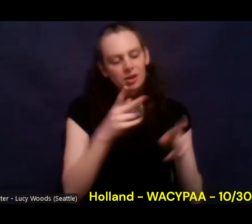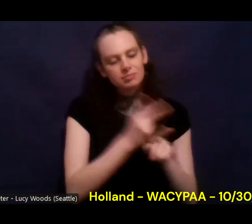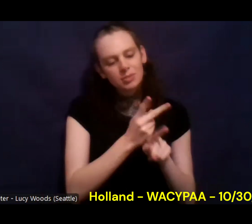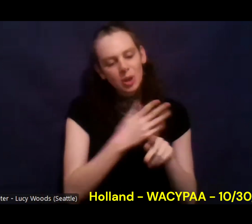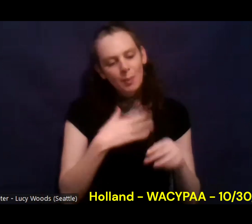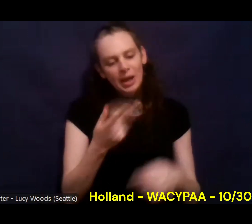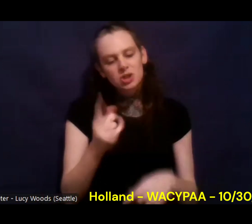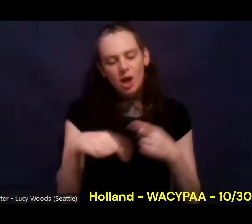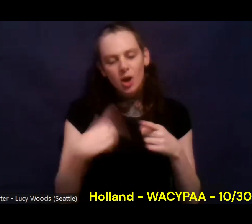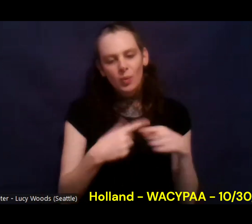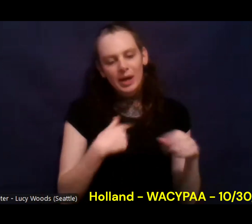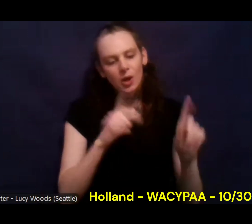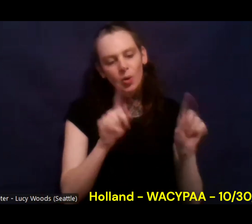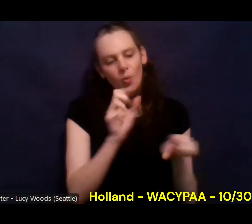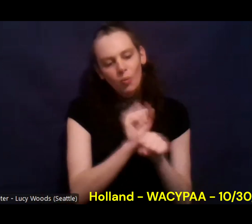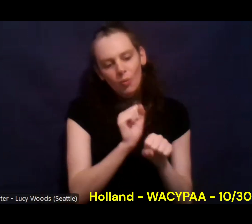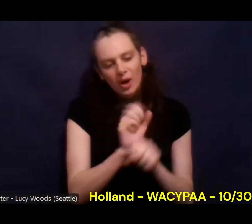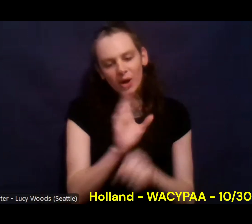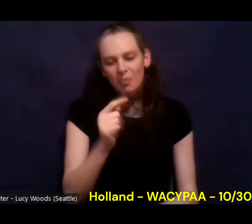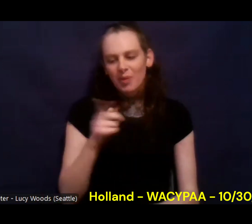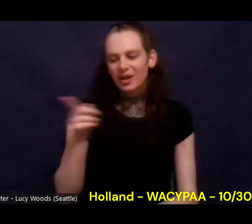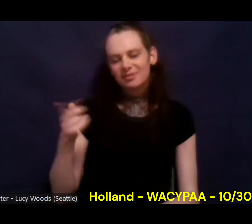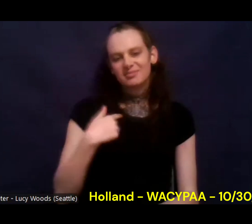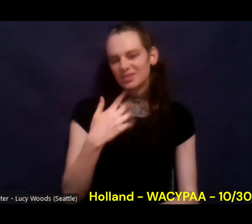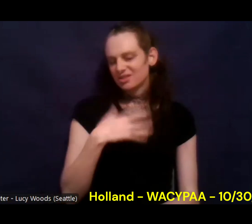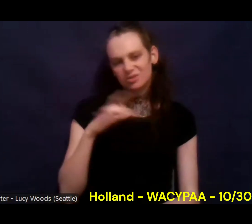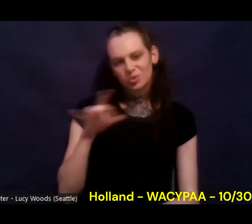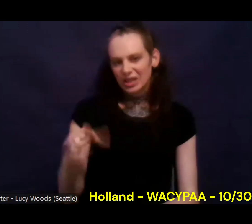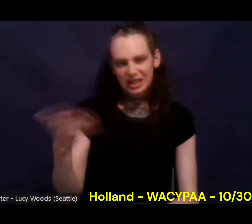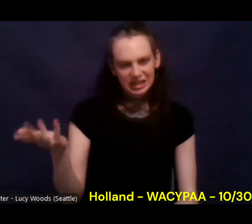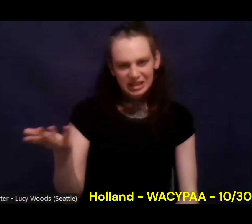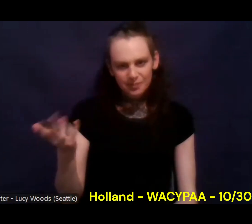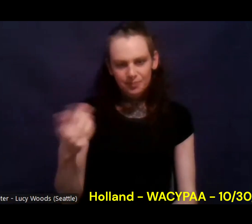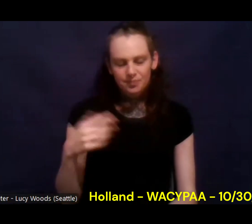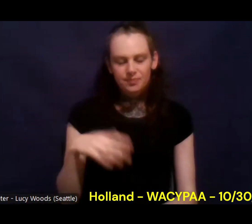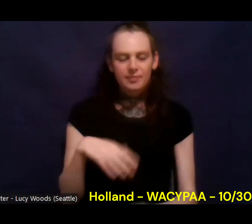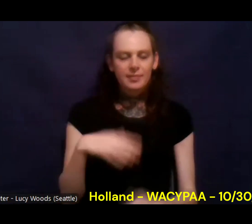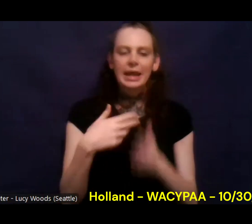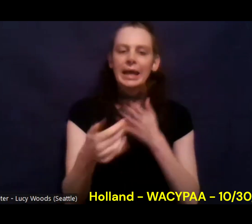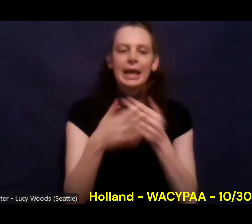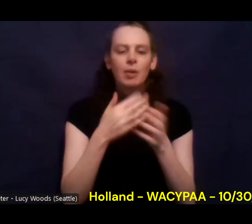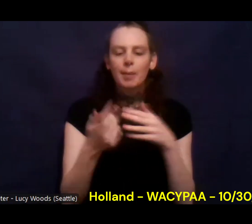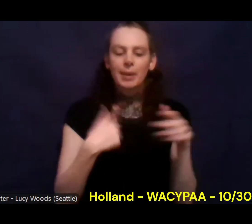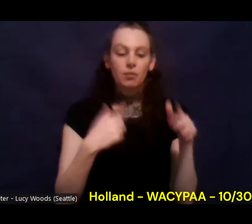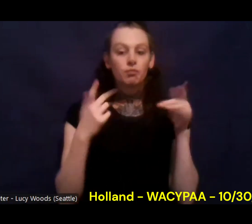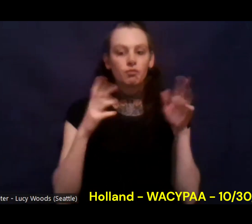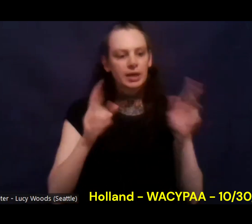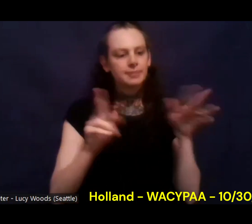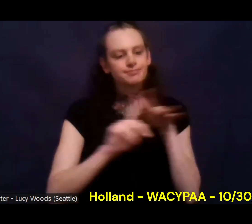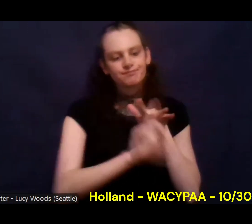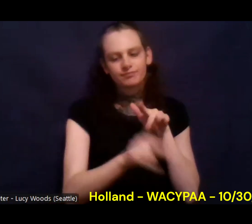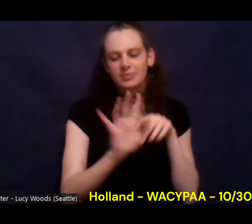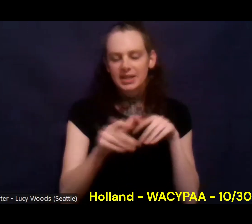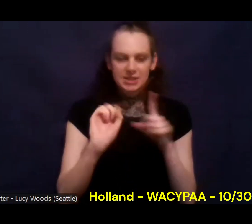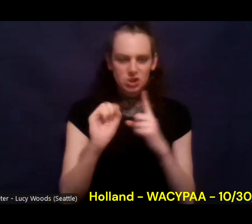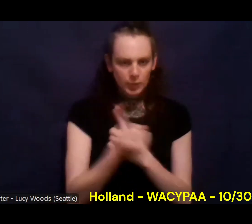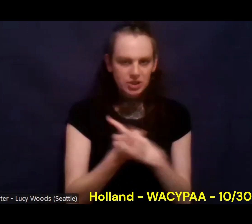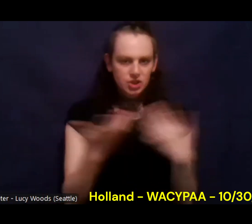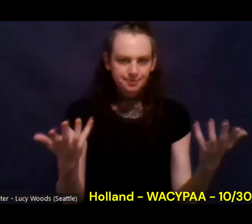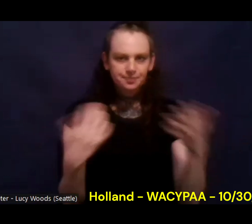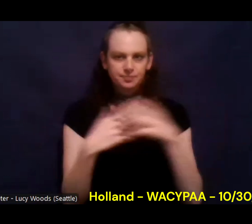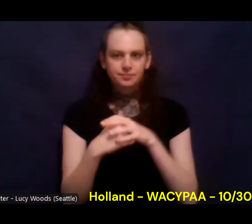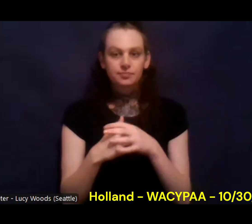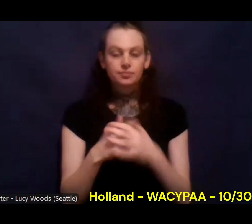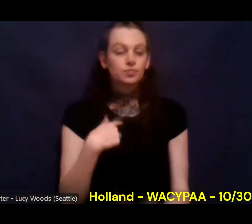work. Um, but I was ready to kind of escape this like situation that I created. So I heard